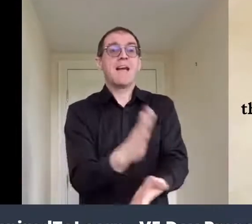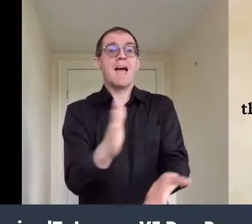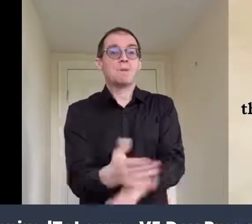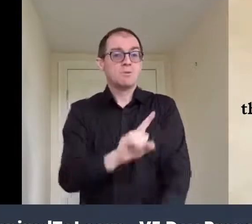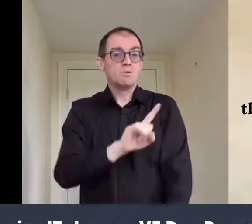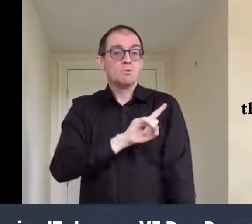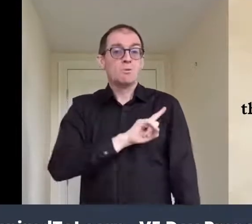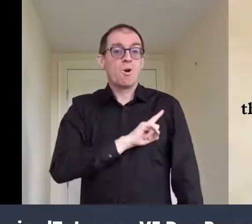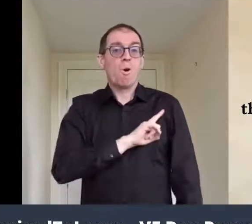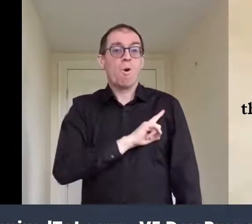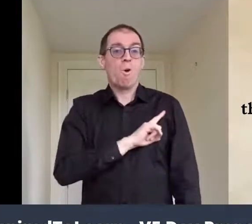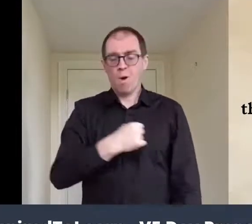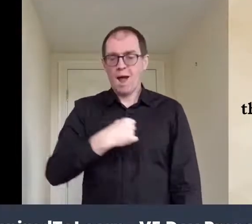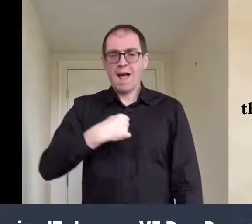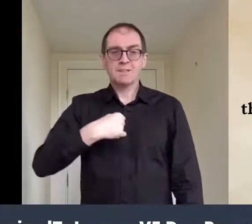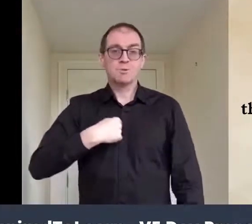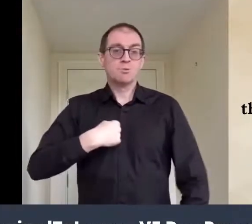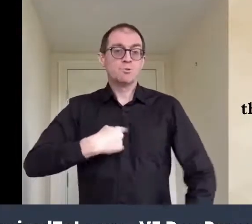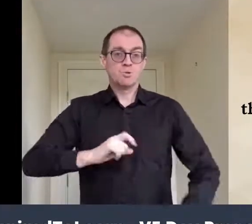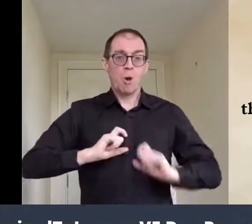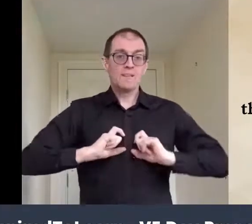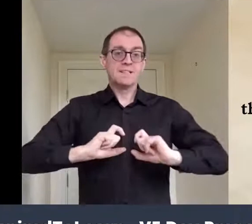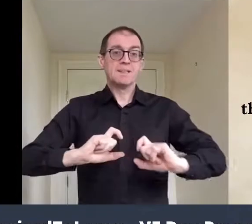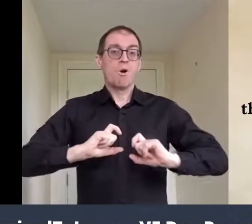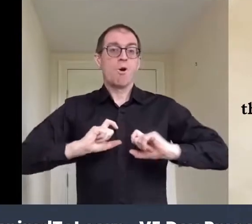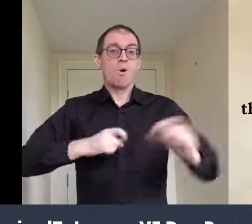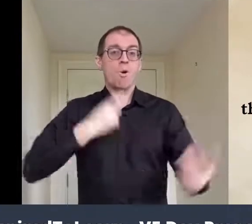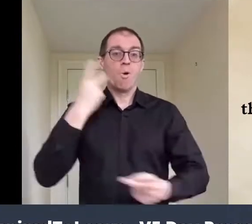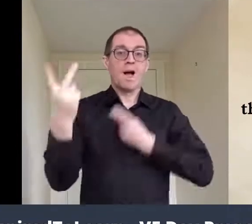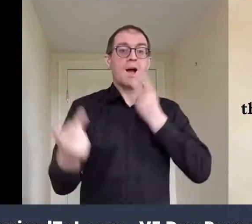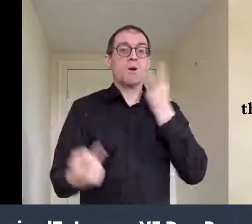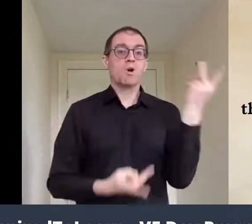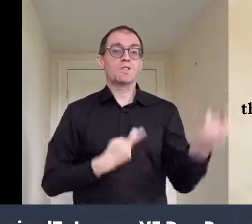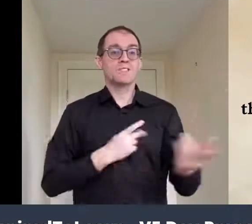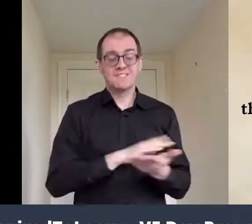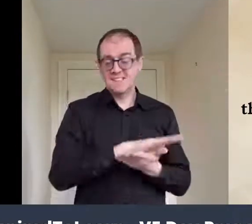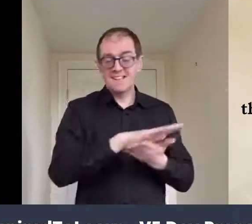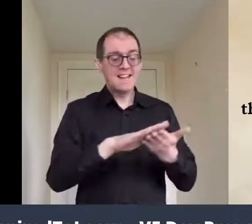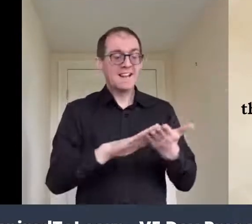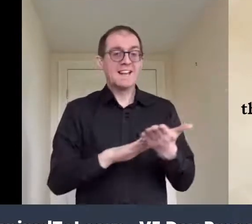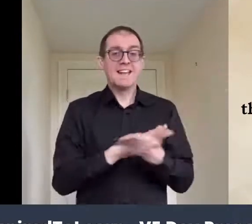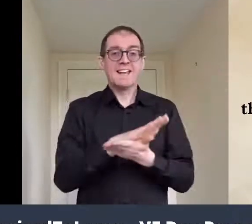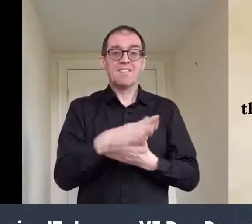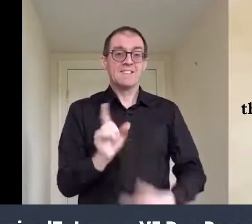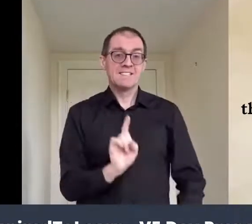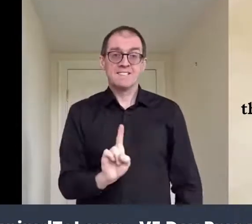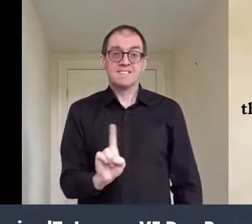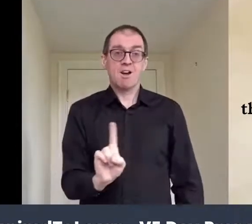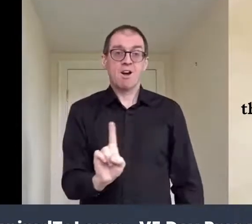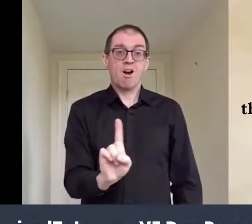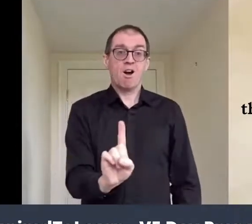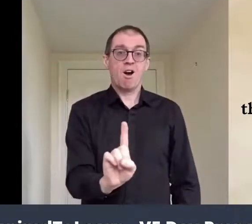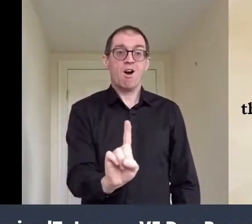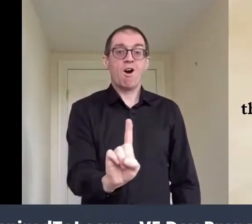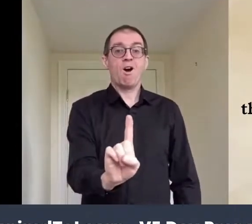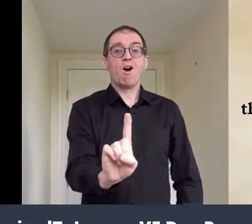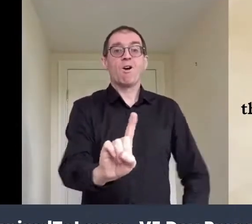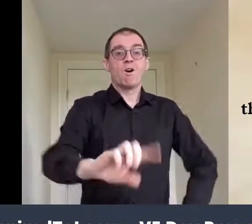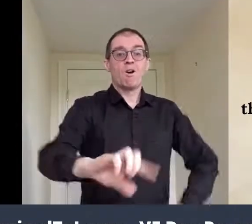to know that as you saw me go, I was singing this